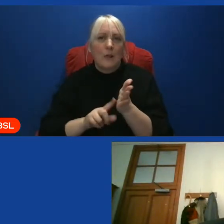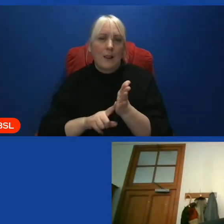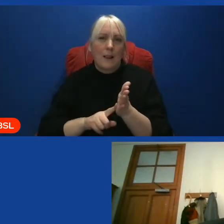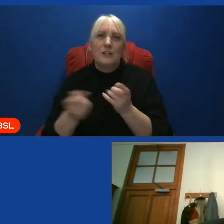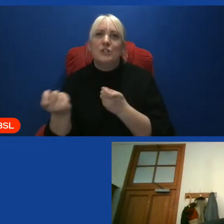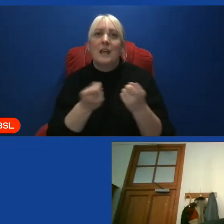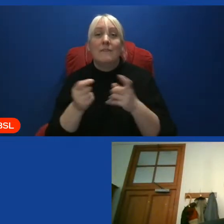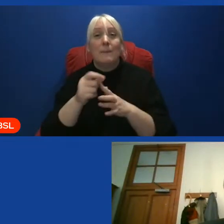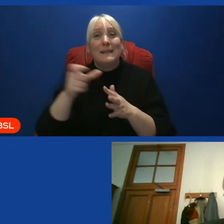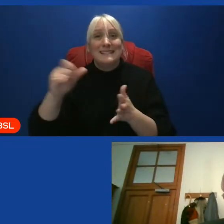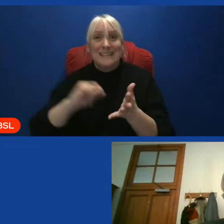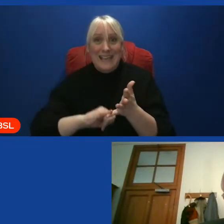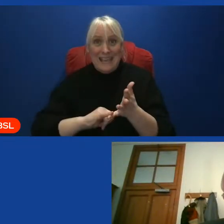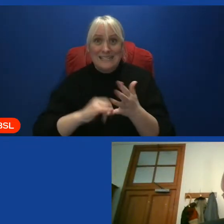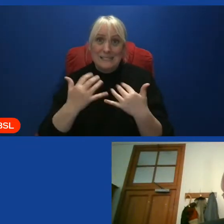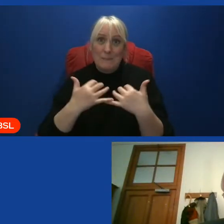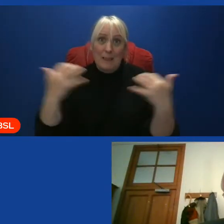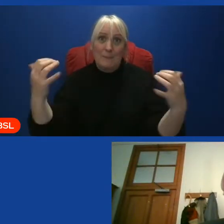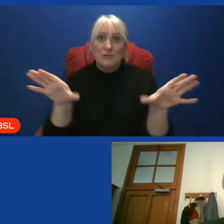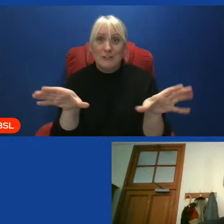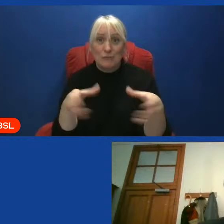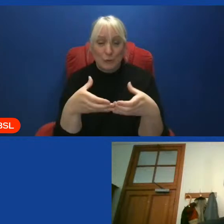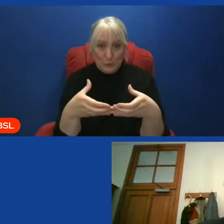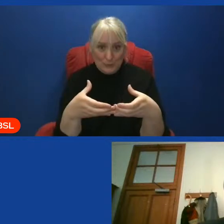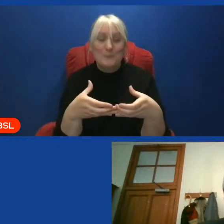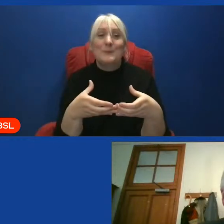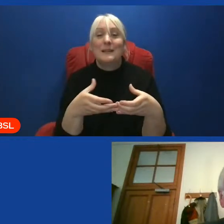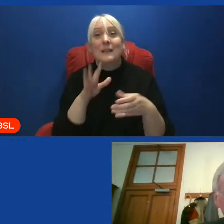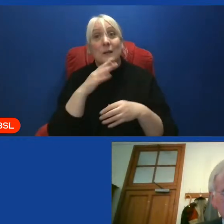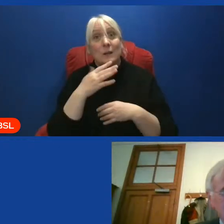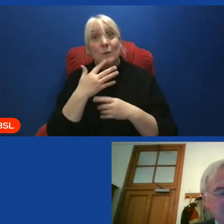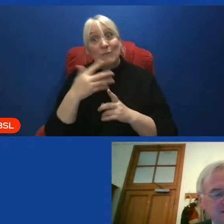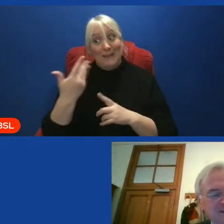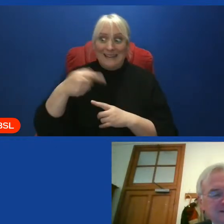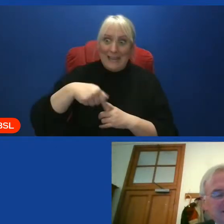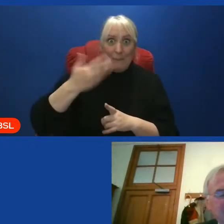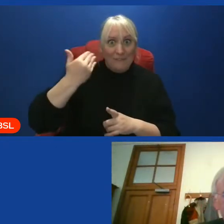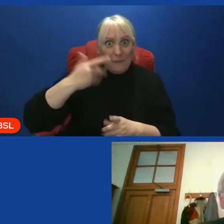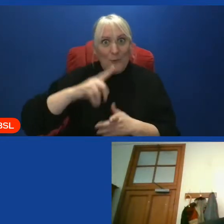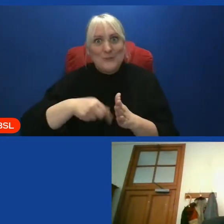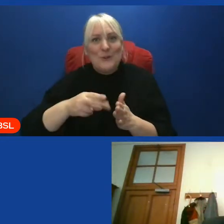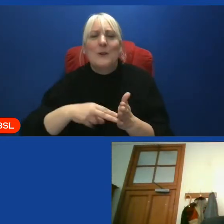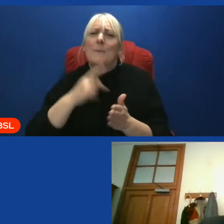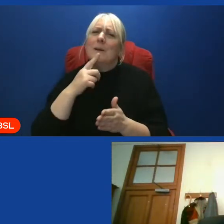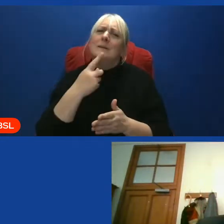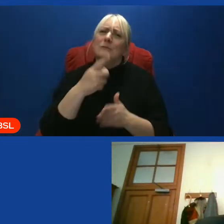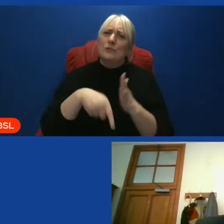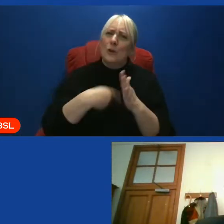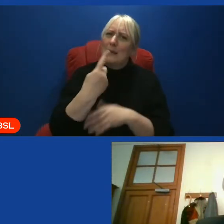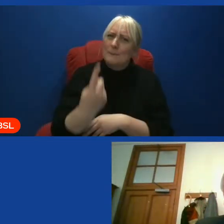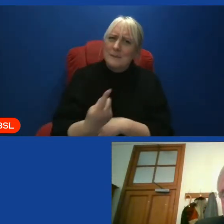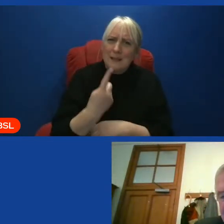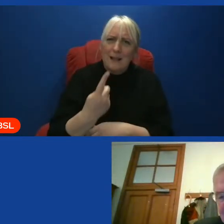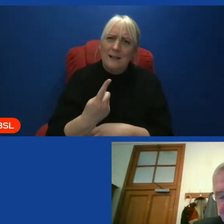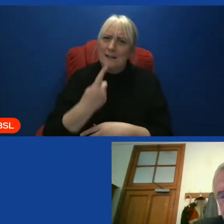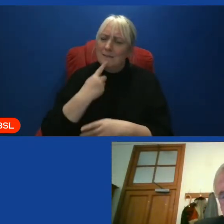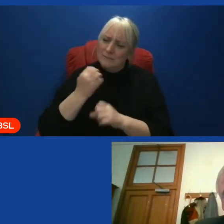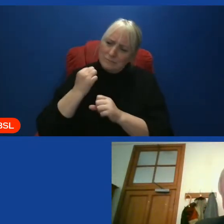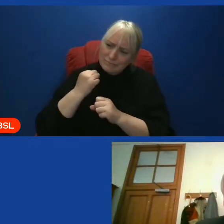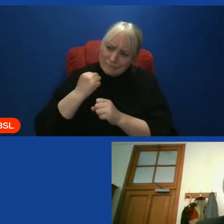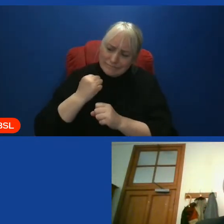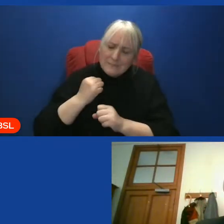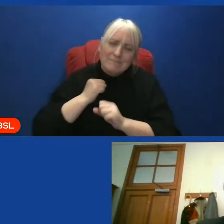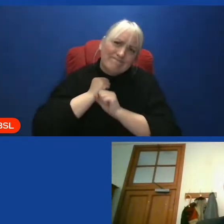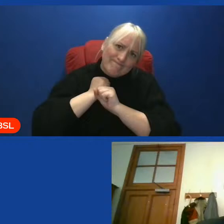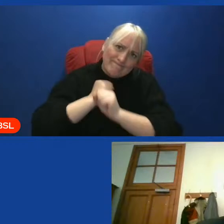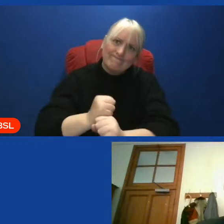I think you've been here in that role once or twice before, John, over the years. But John is an absolute stalwart, you know, of our parliamentary